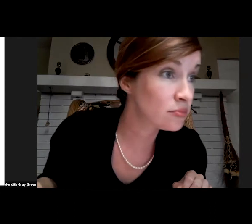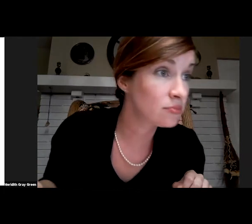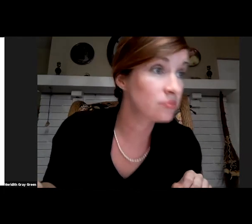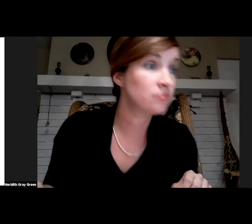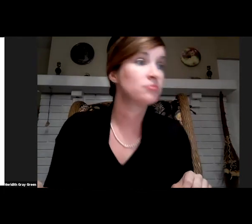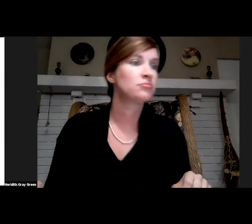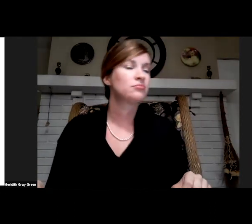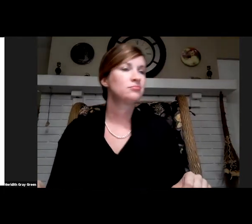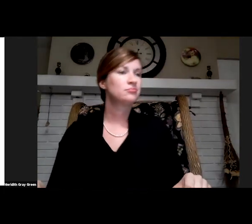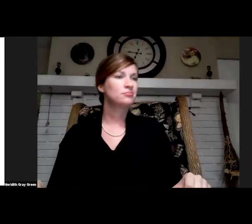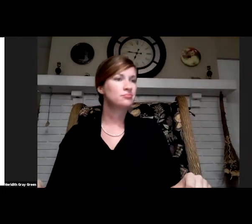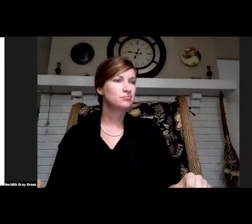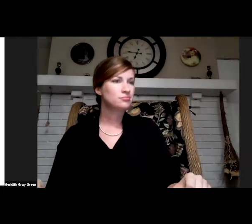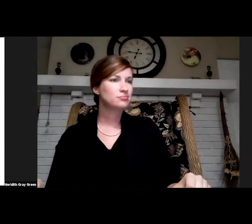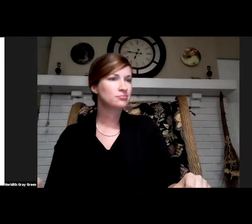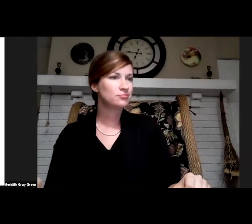All right.